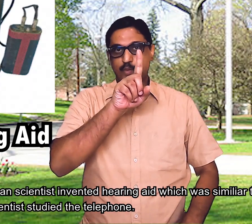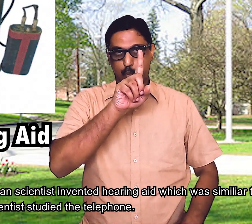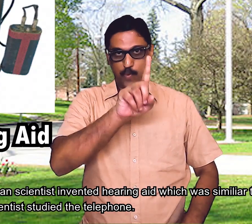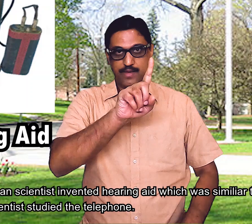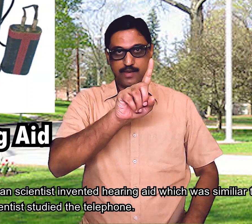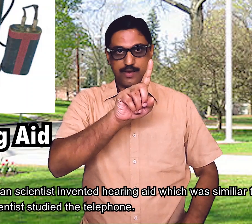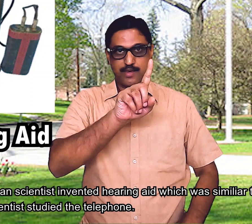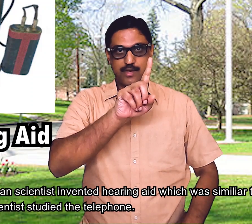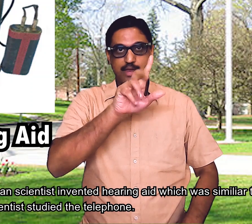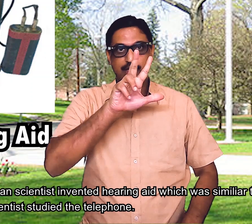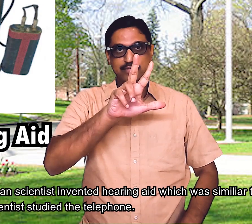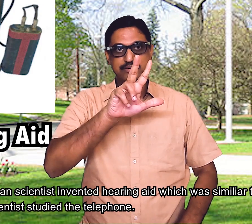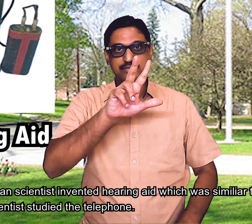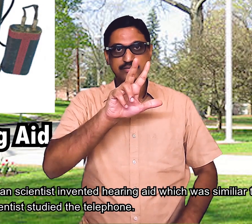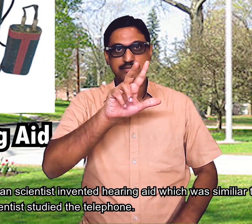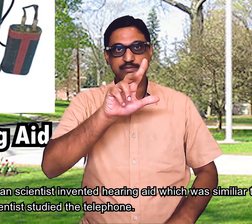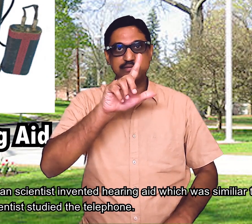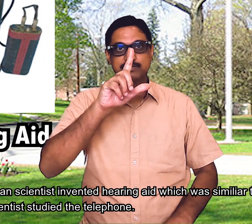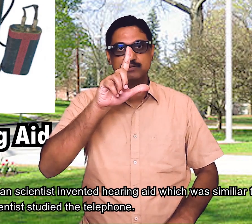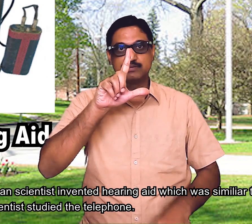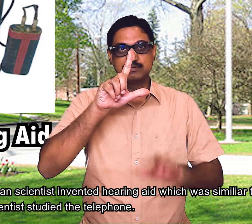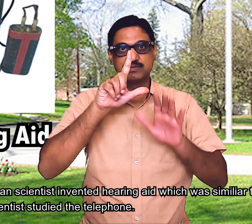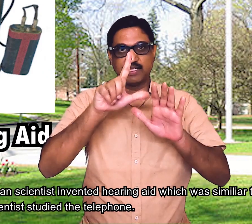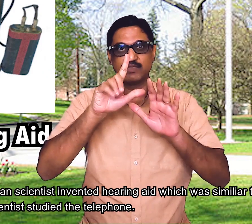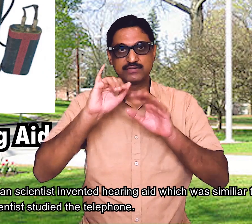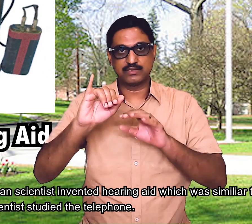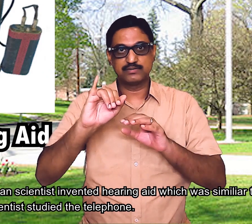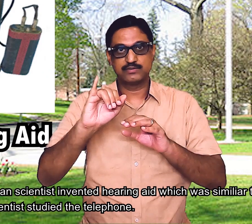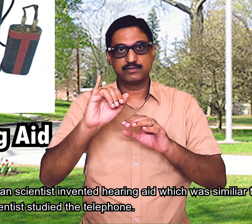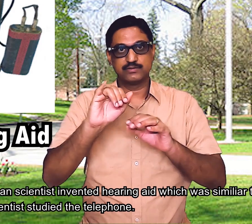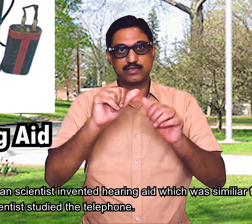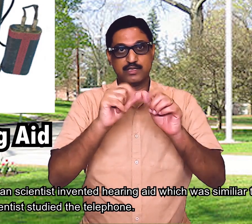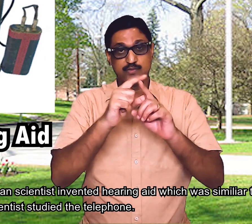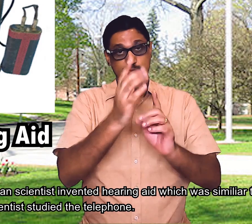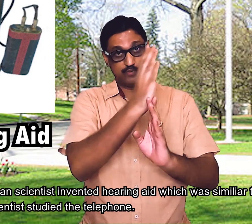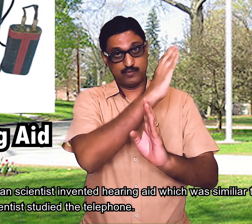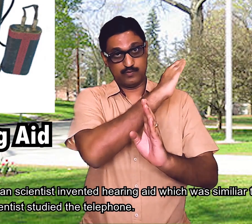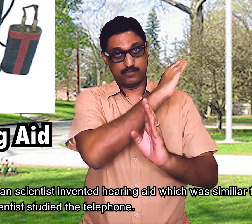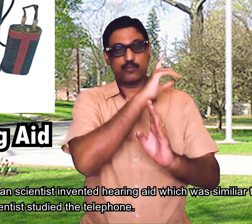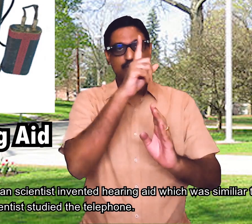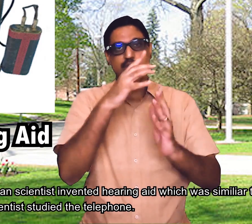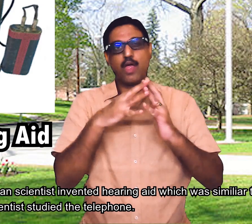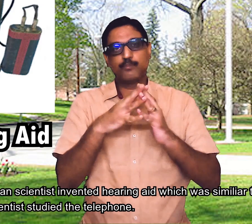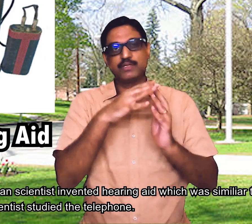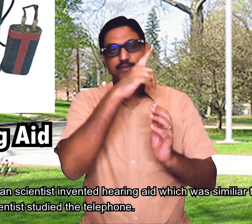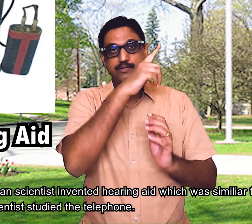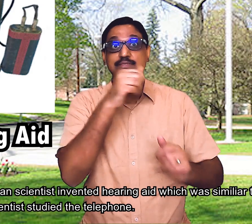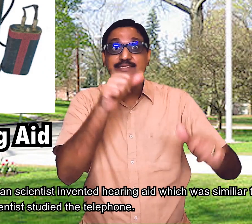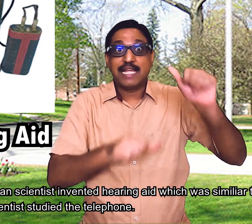In 1876, an American scientist invented hearing aid, which was similar to Alexander Bell's